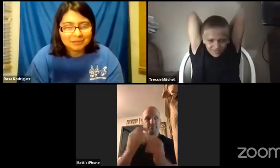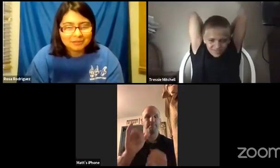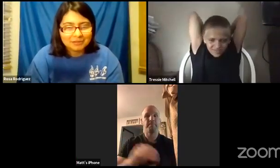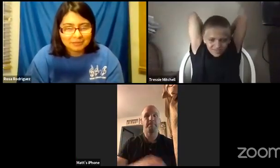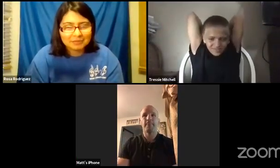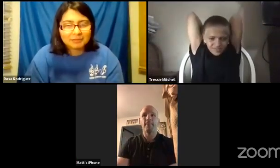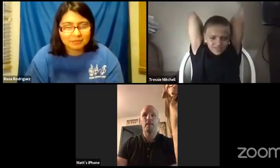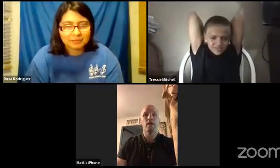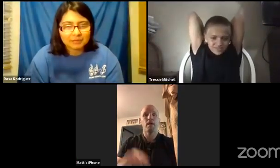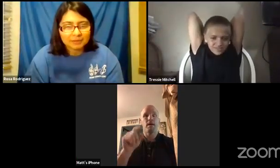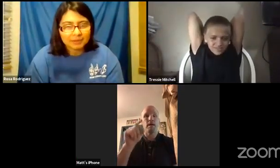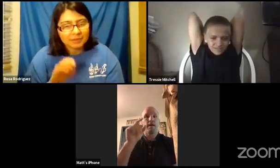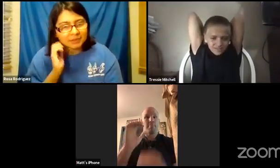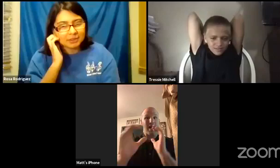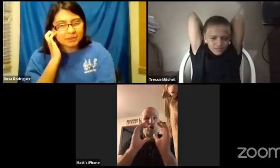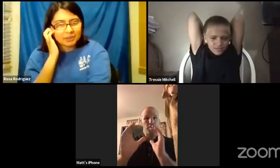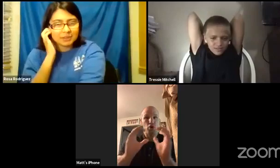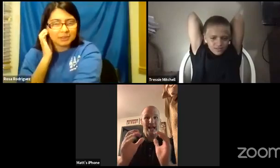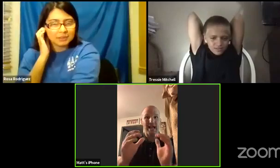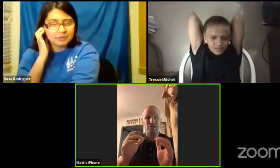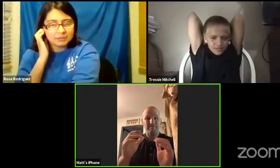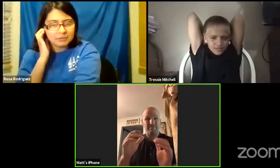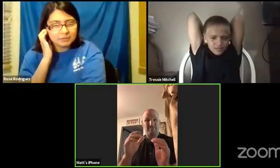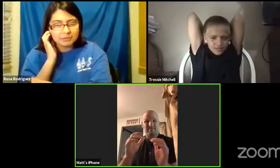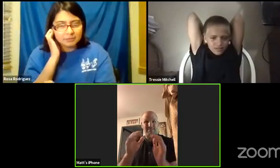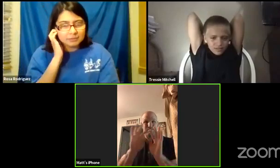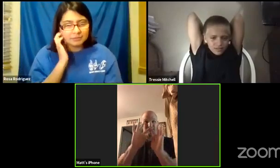I appreciate you asking that question.